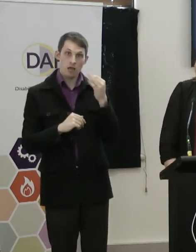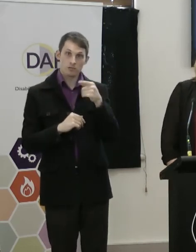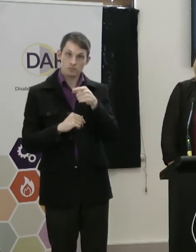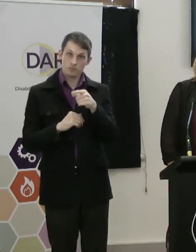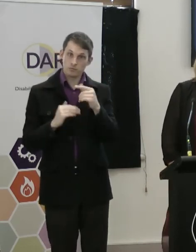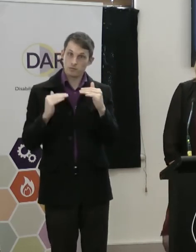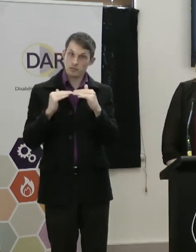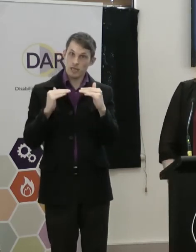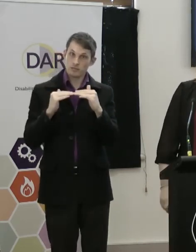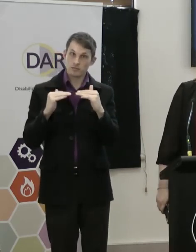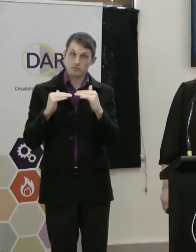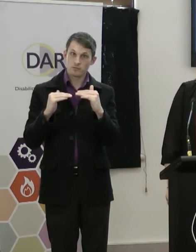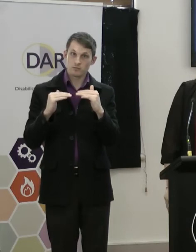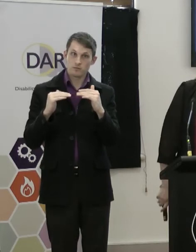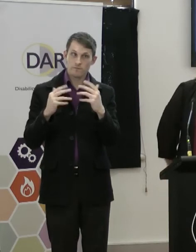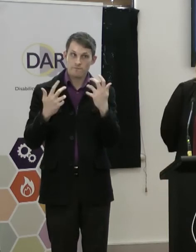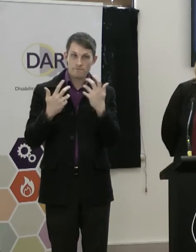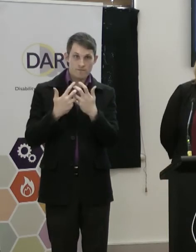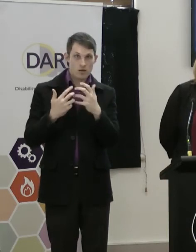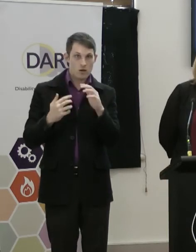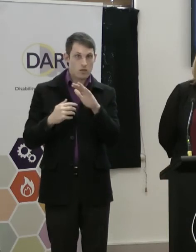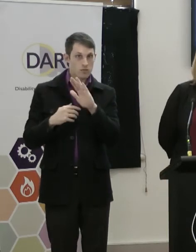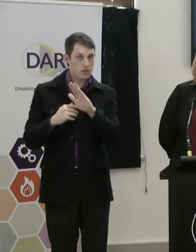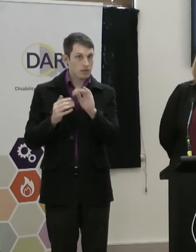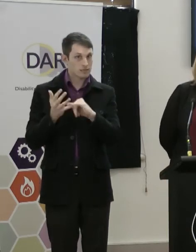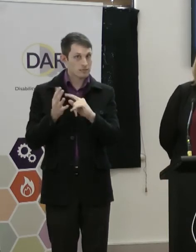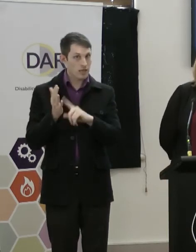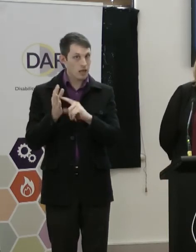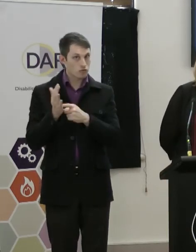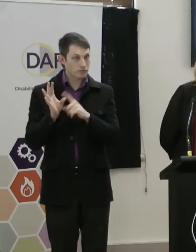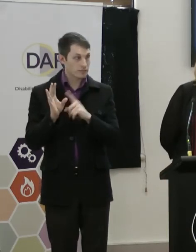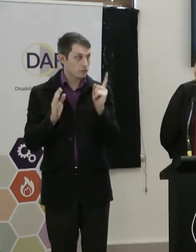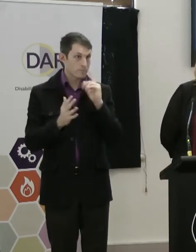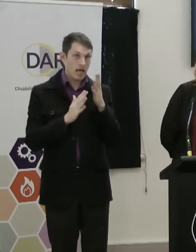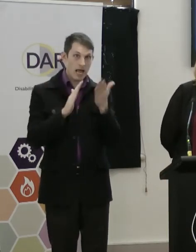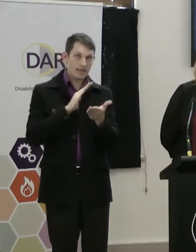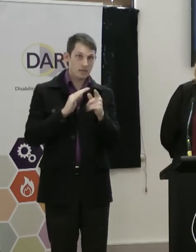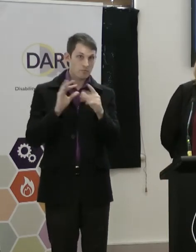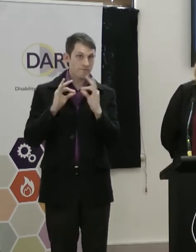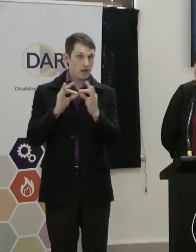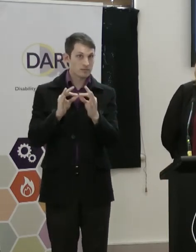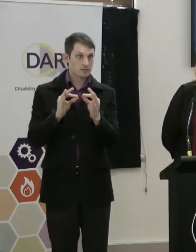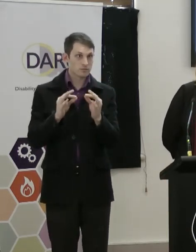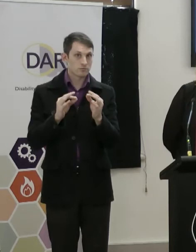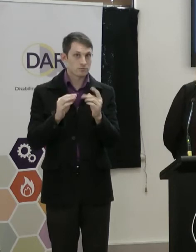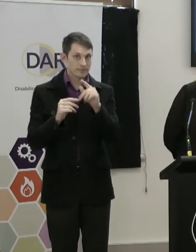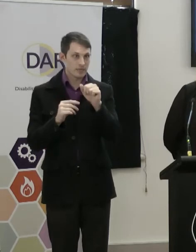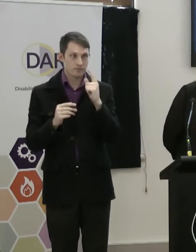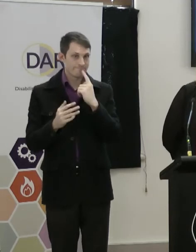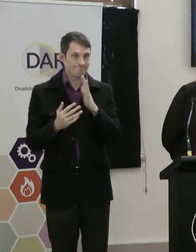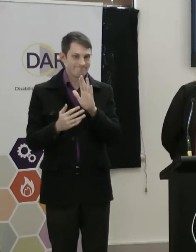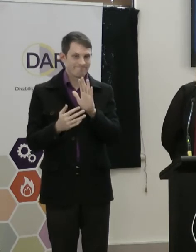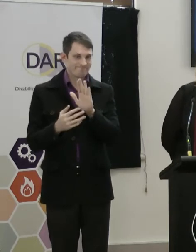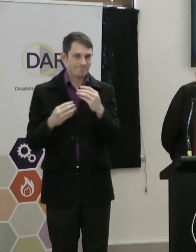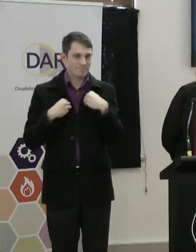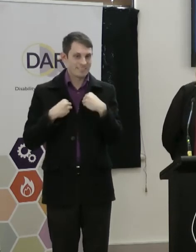of salary, or is it within a provider? Yes. That's a business decision for each provider